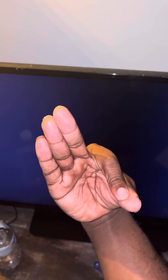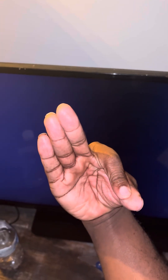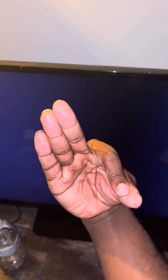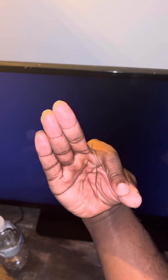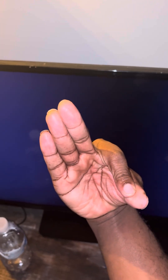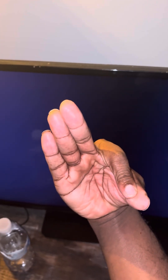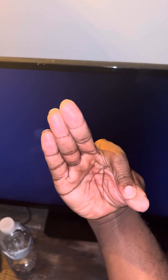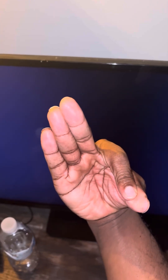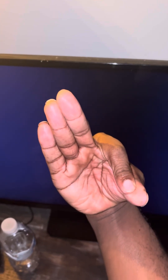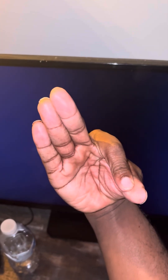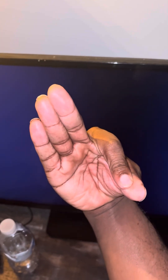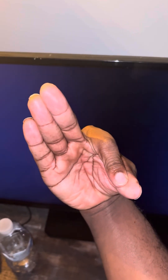F,